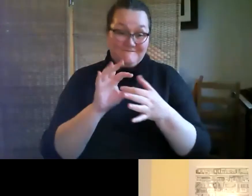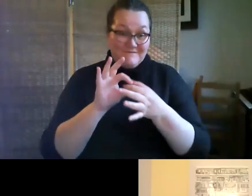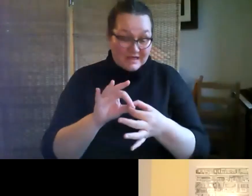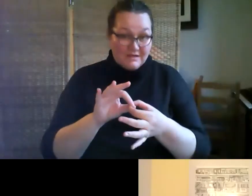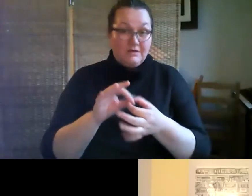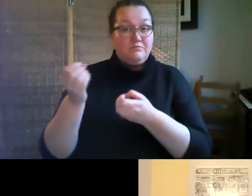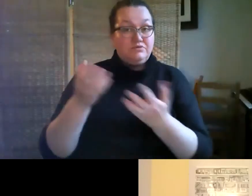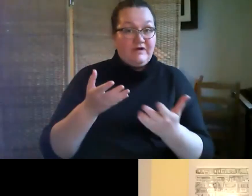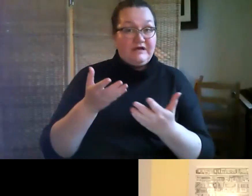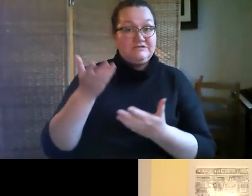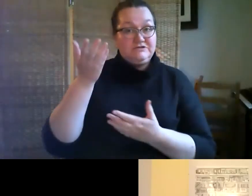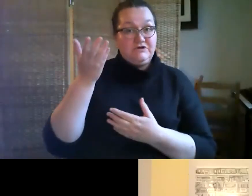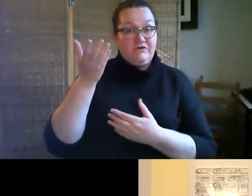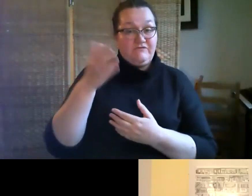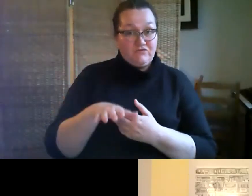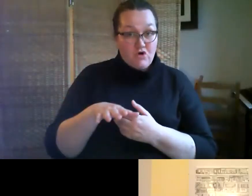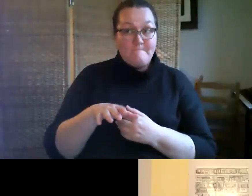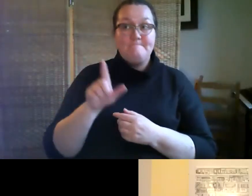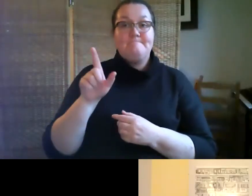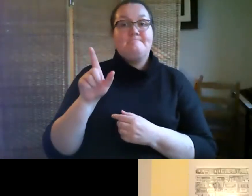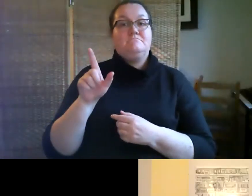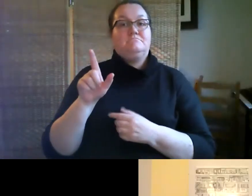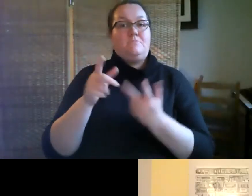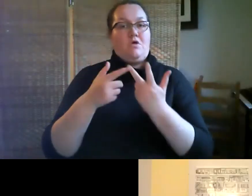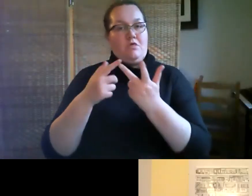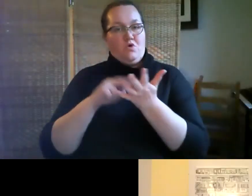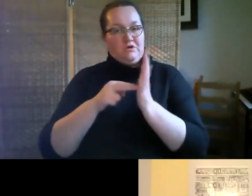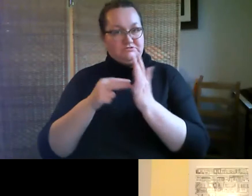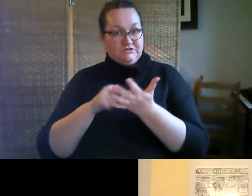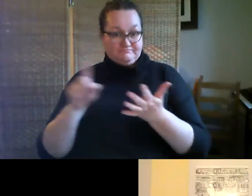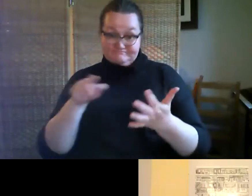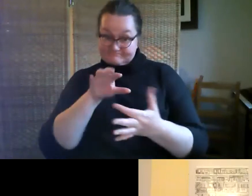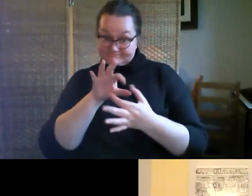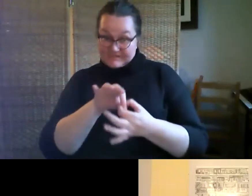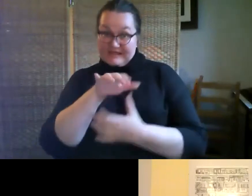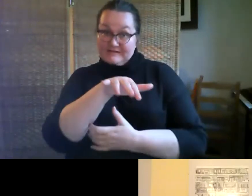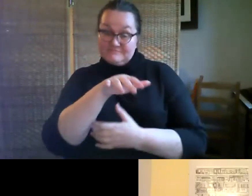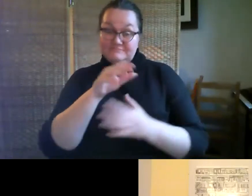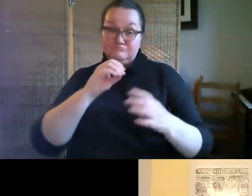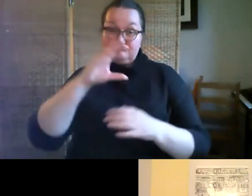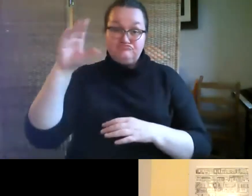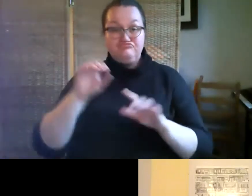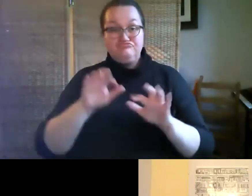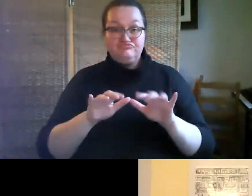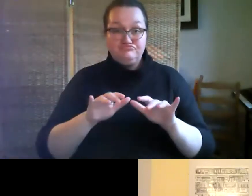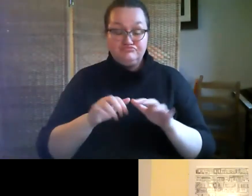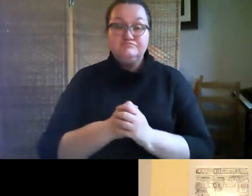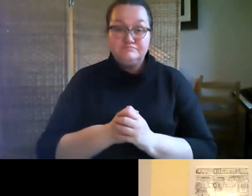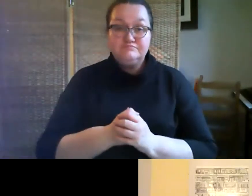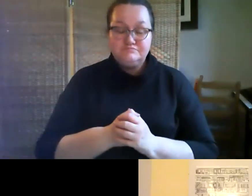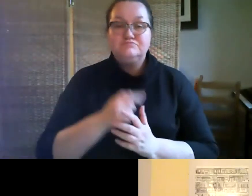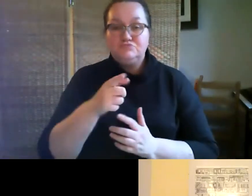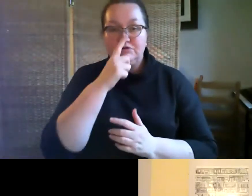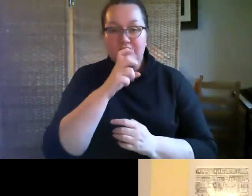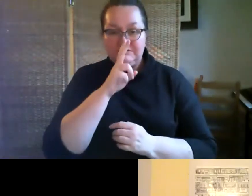third-party website. If you click on the link below, it brings up a page where the captions will appear. So you can have the Zoom window open and the captions window open side by side.